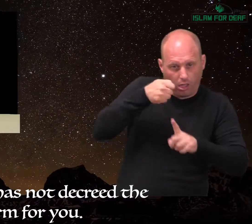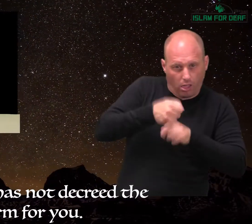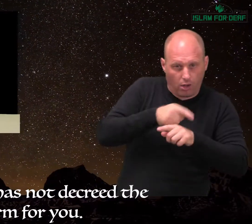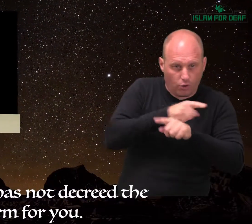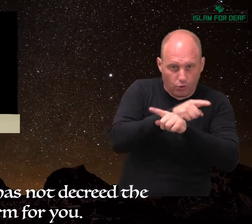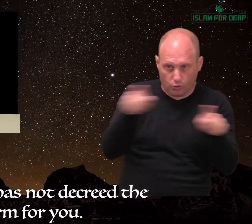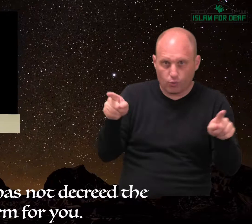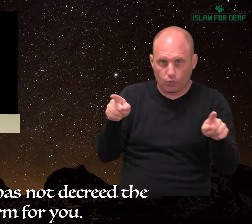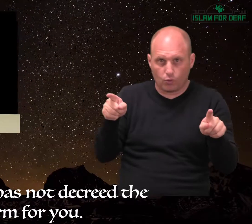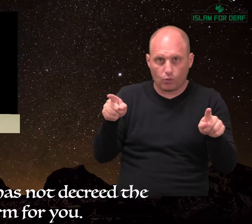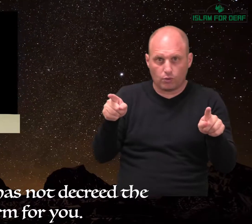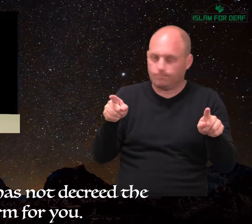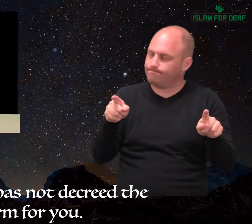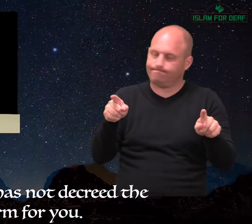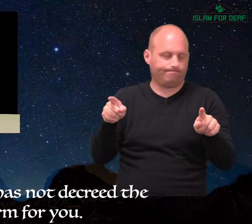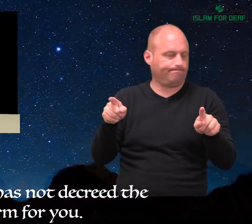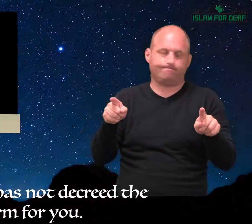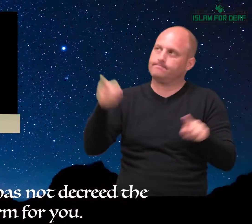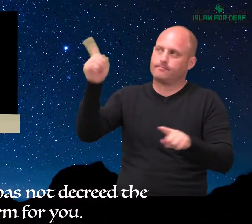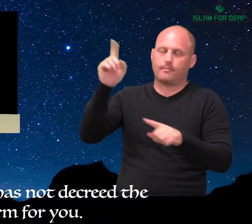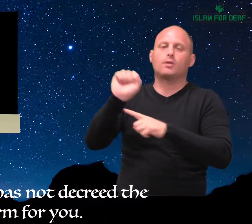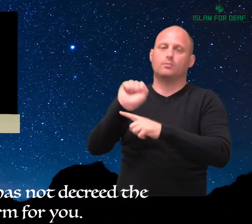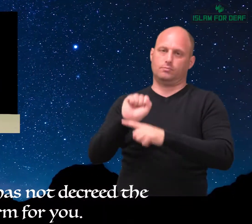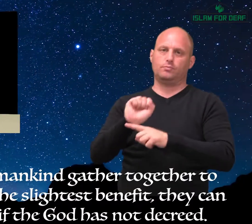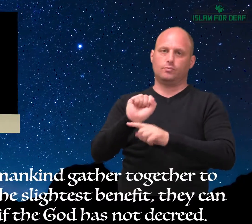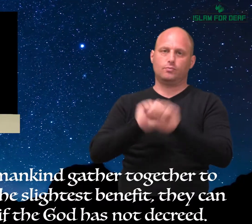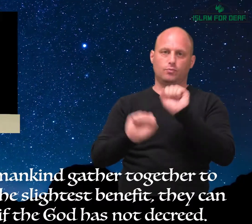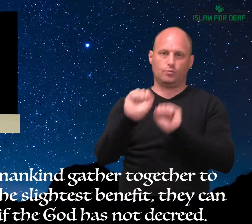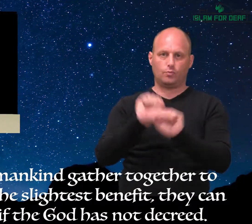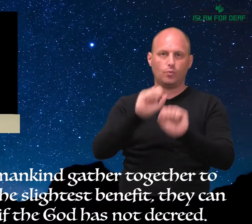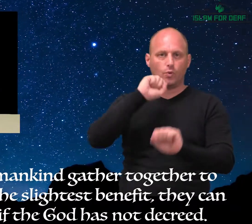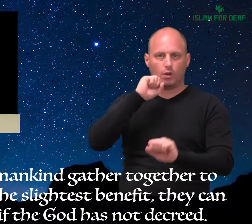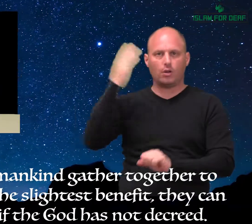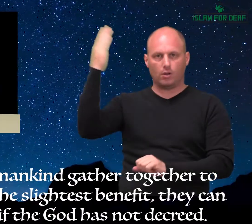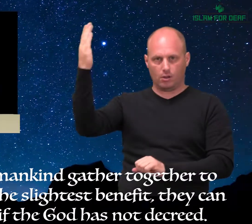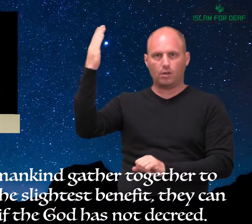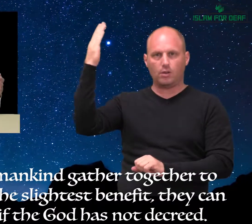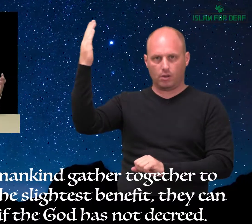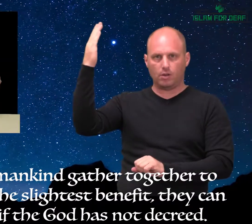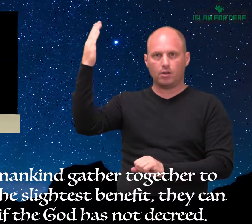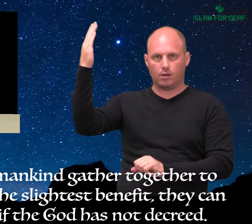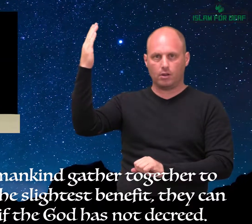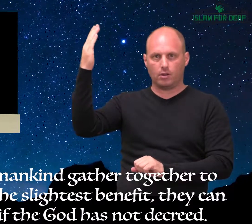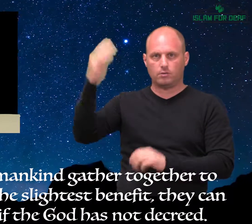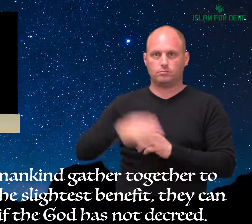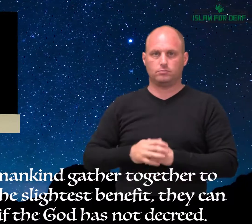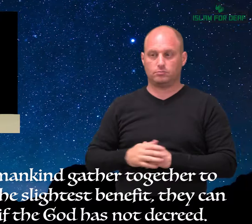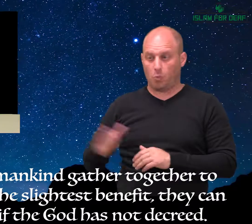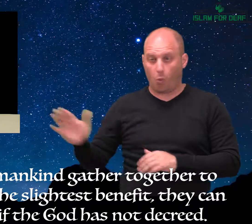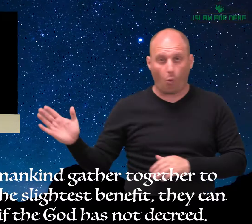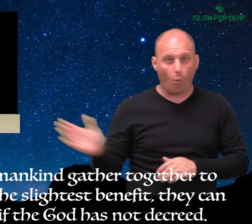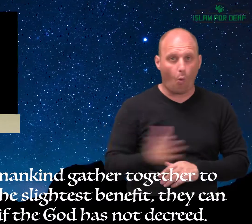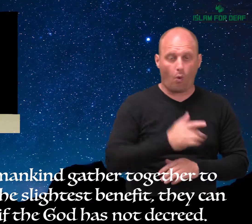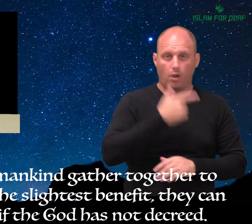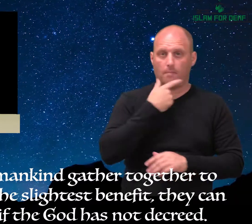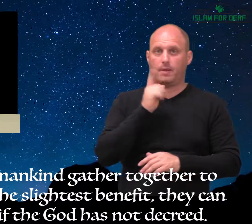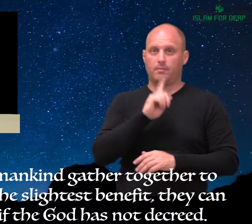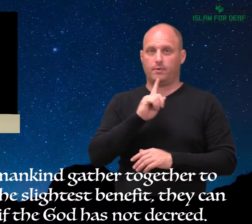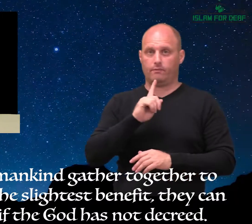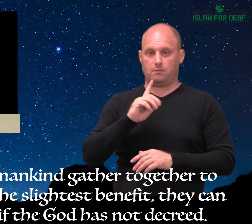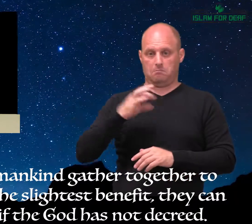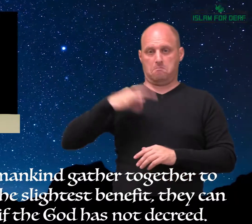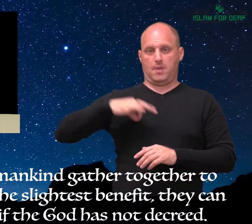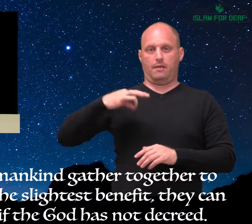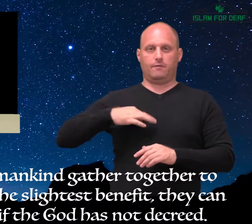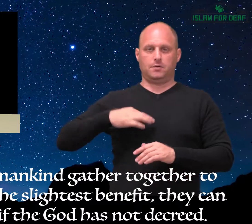decreed the harm for you. And if the whole mankind gather together to benefit you